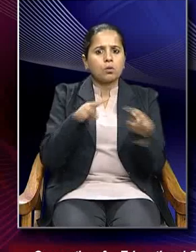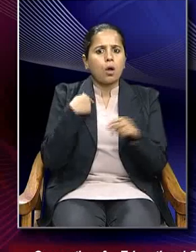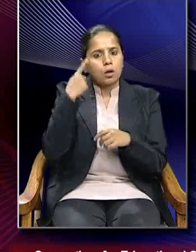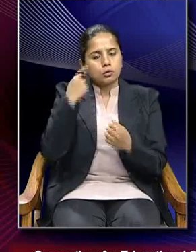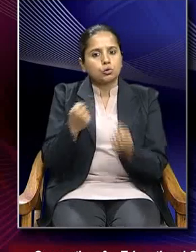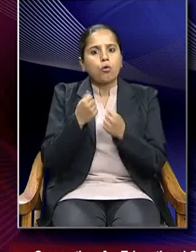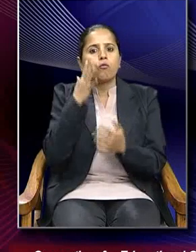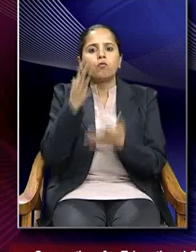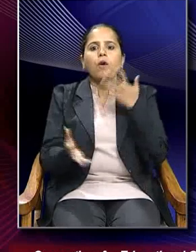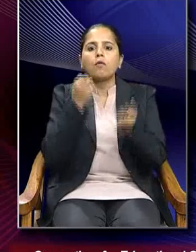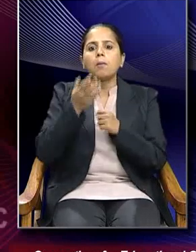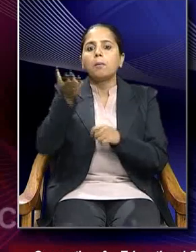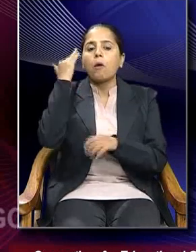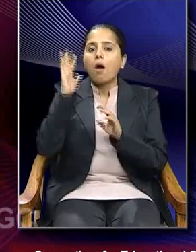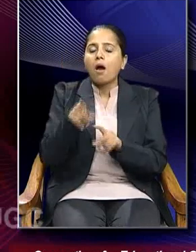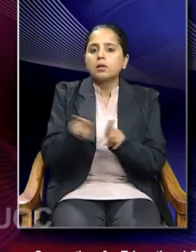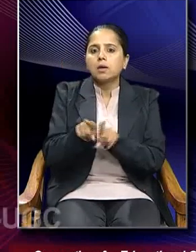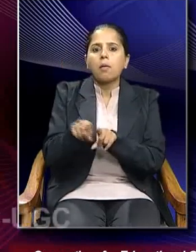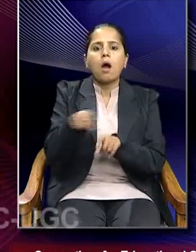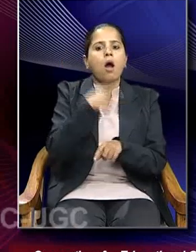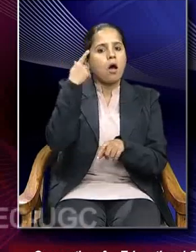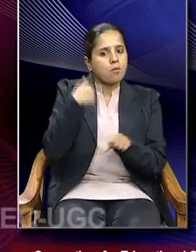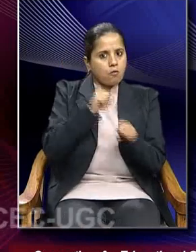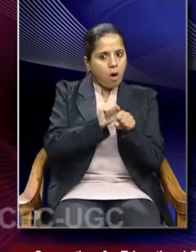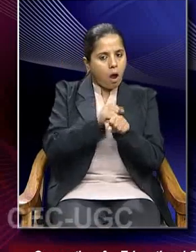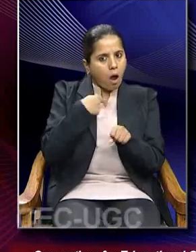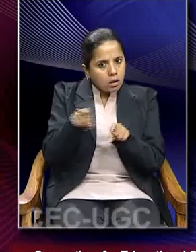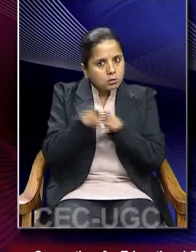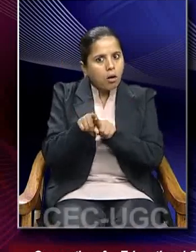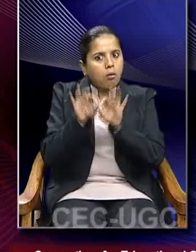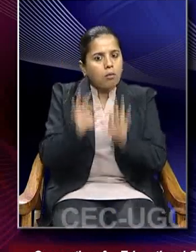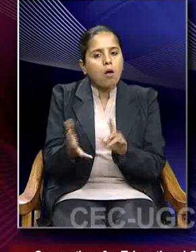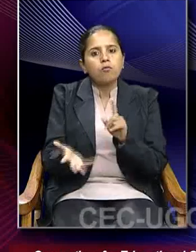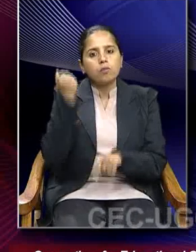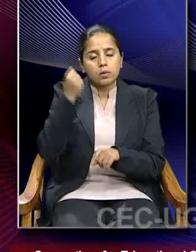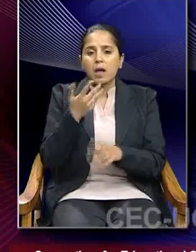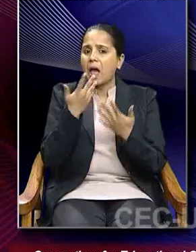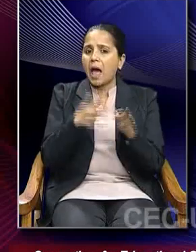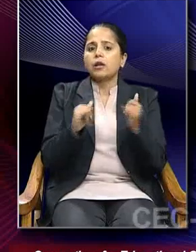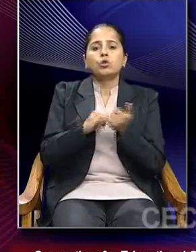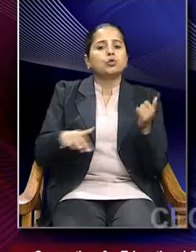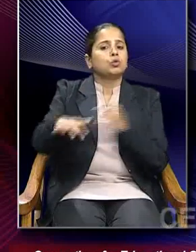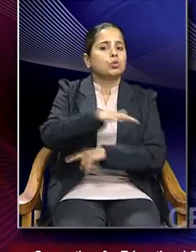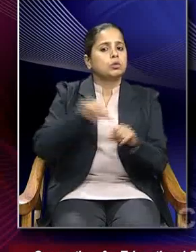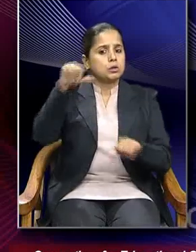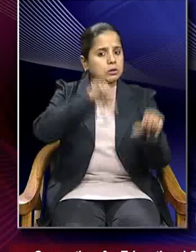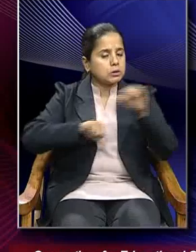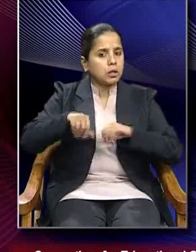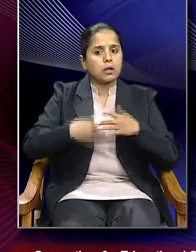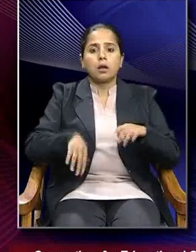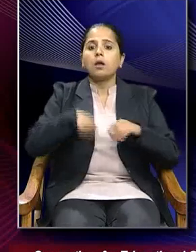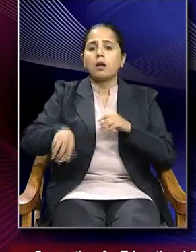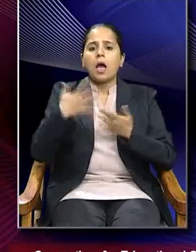strong foundation on which to base their work. So basically any social science research, literature review